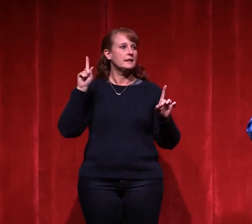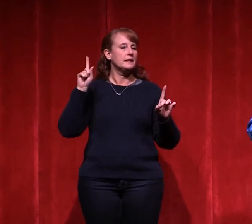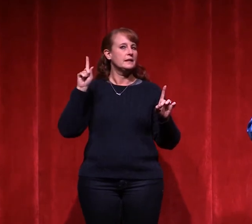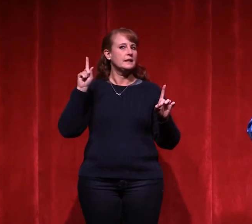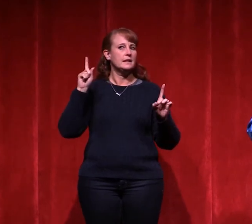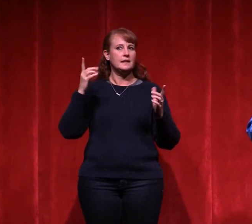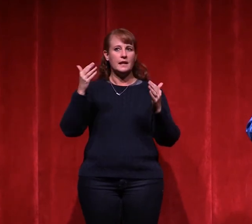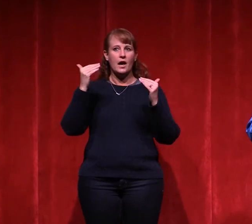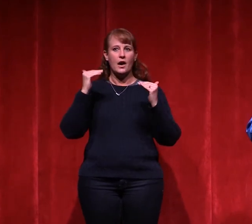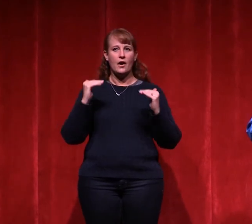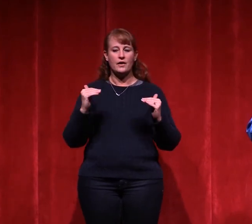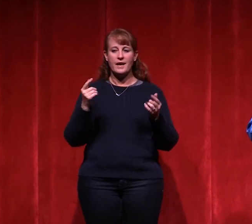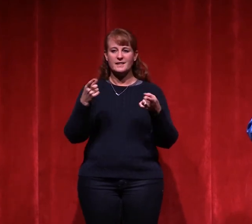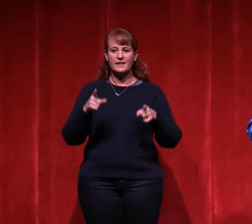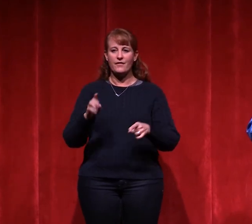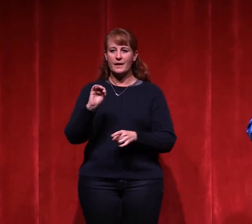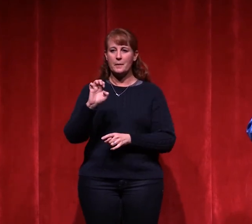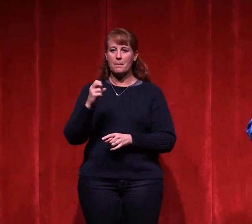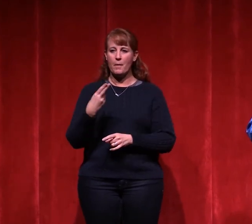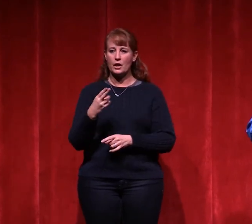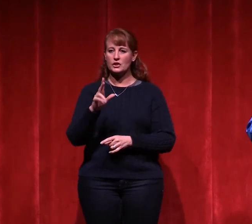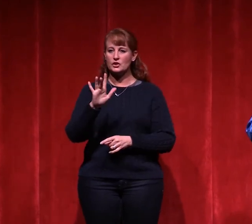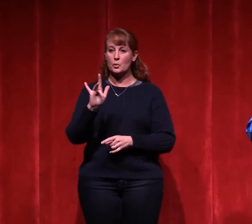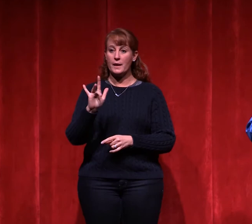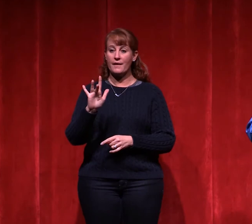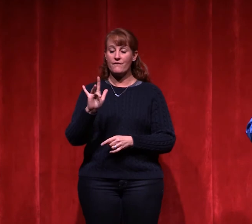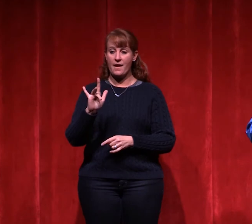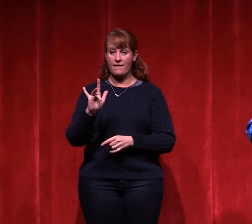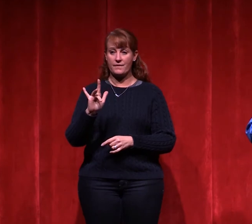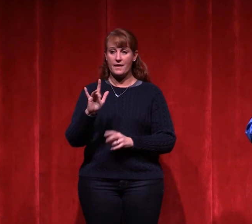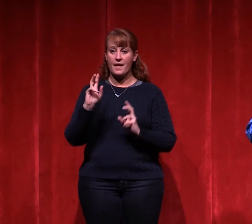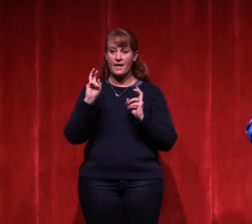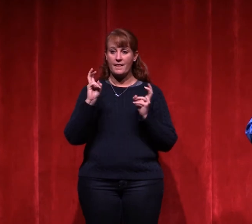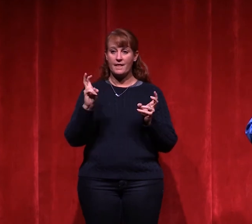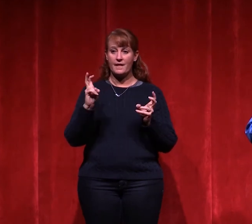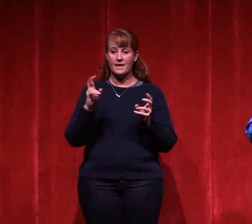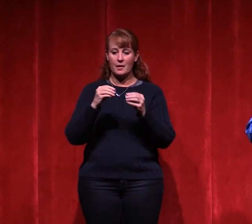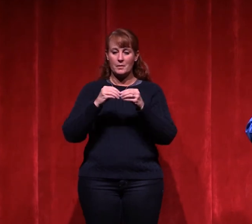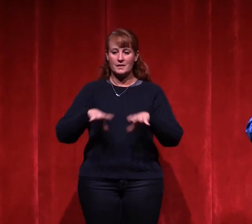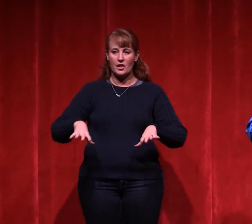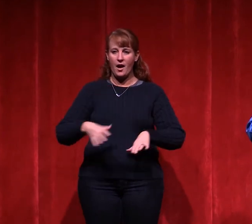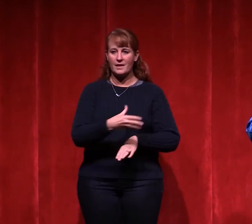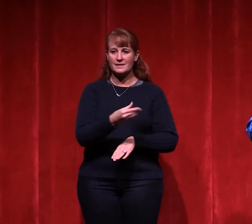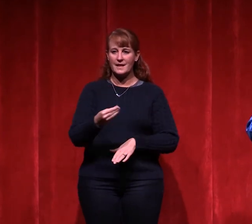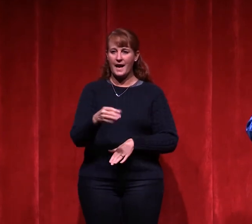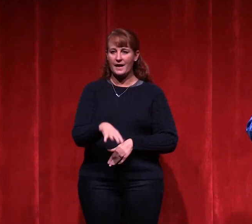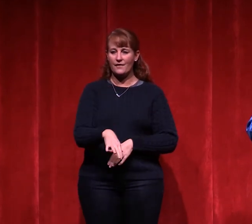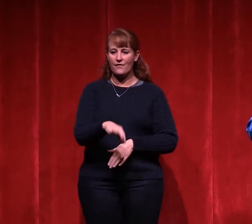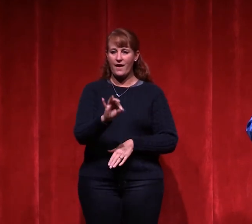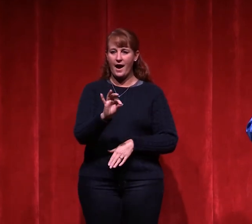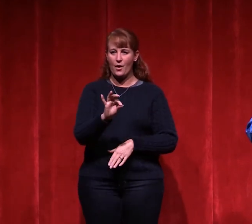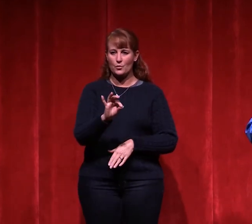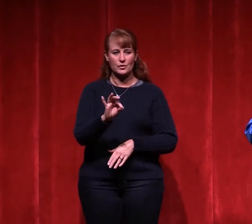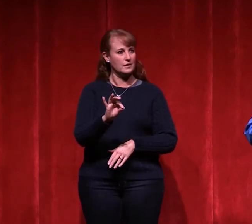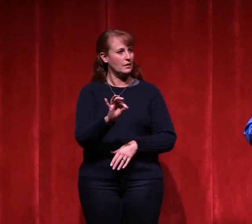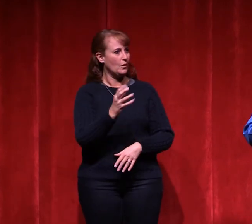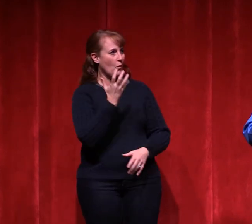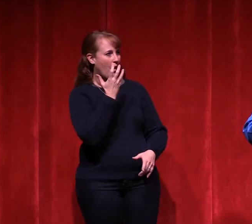the next Tell Us Something event is March 25th. The theme is Lost and Found.